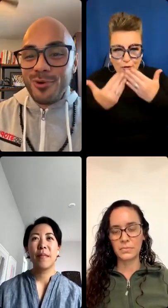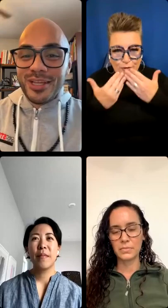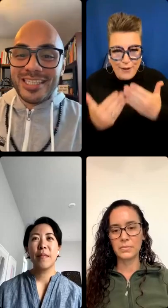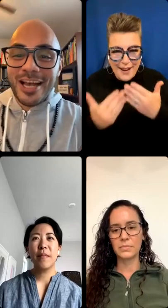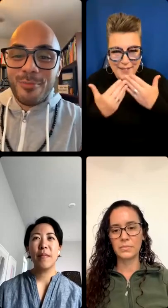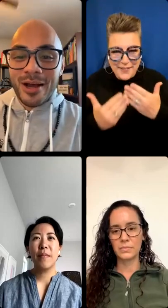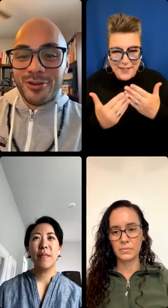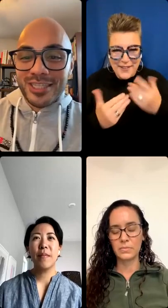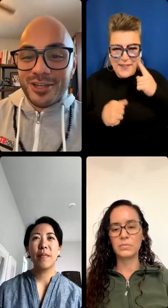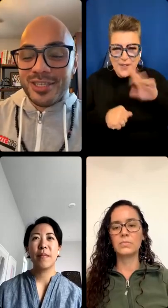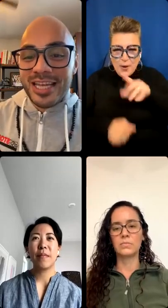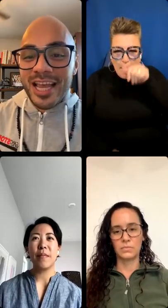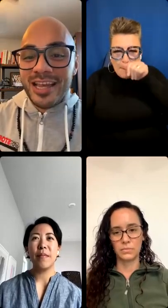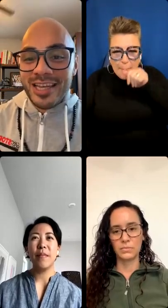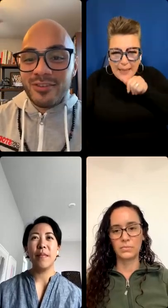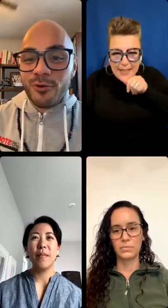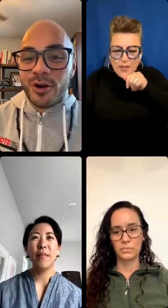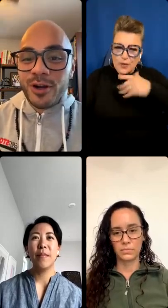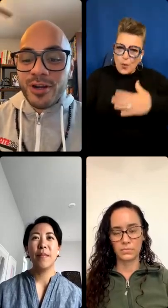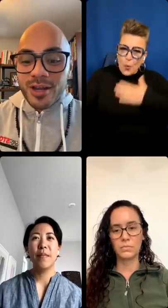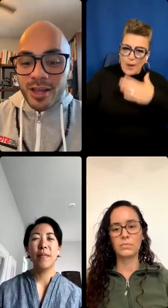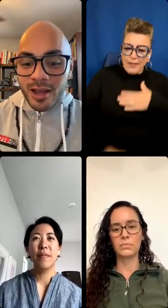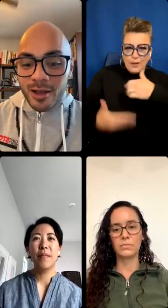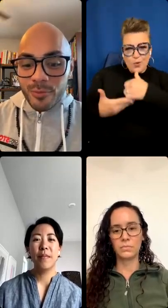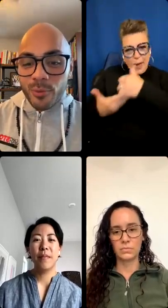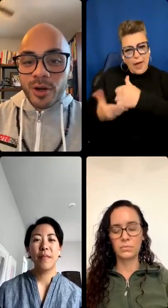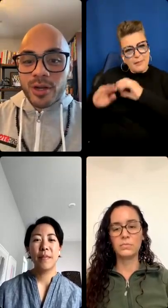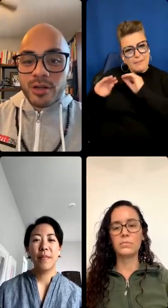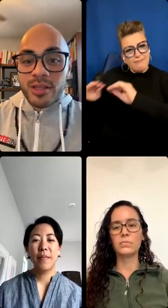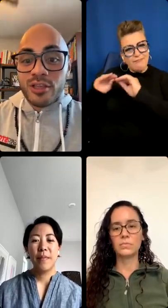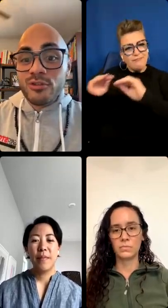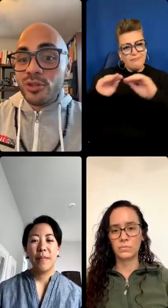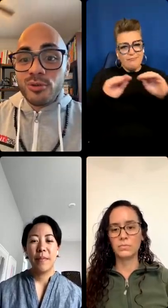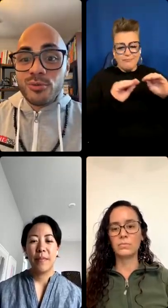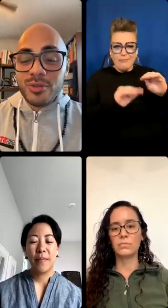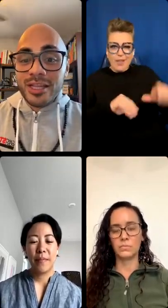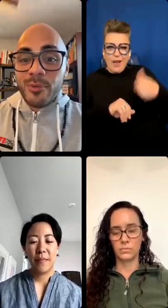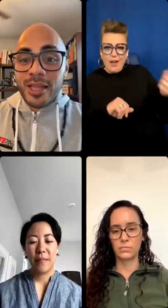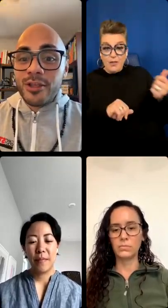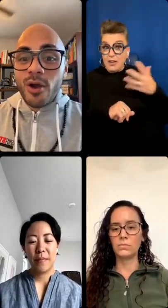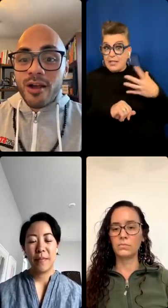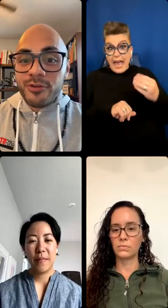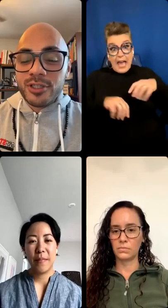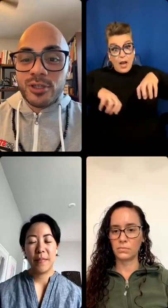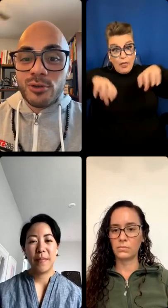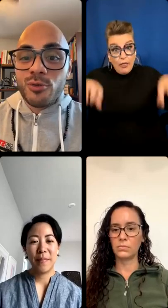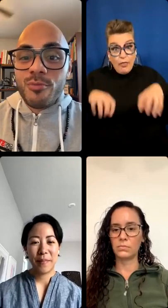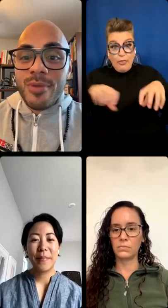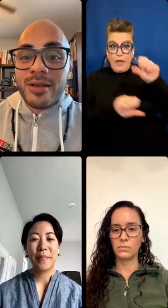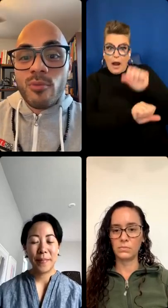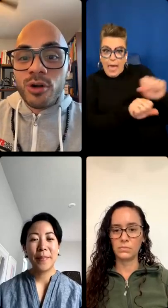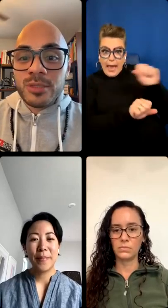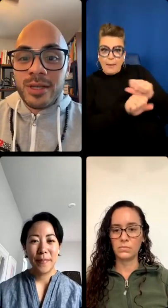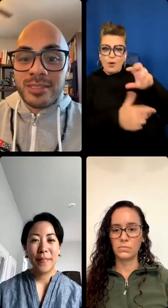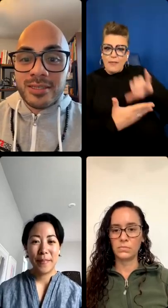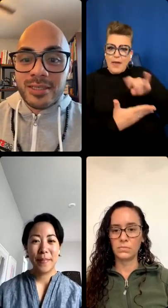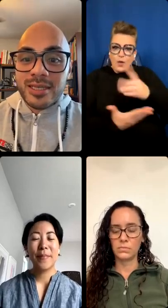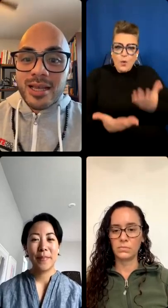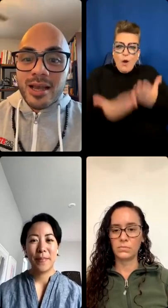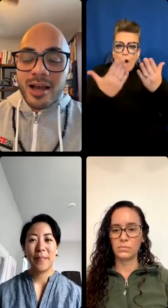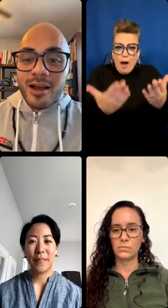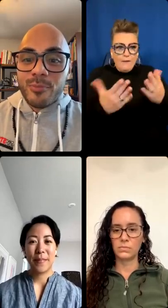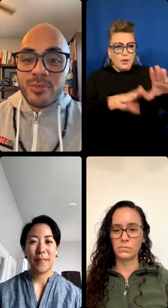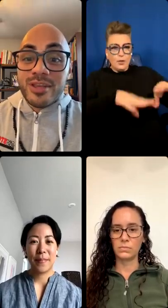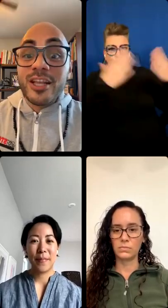patient and willing to help others understand, and for the work that you do and the labor that you offer to make more